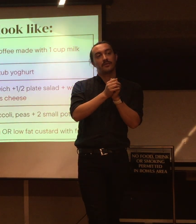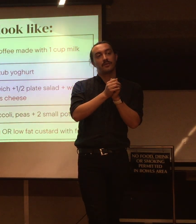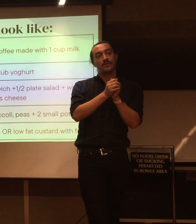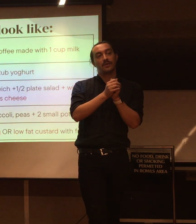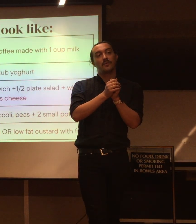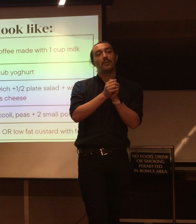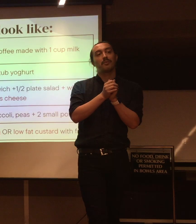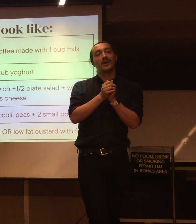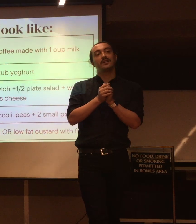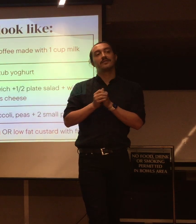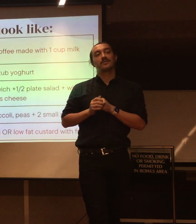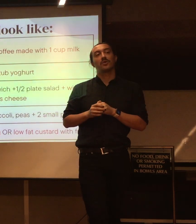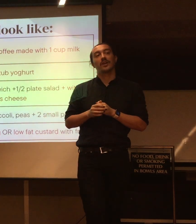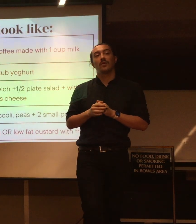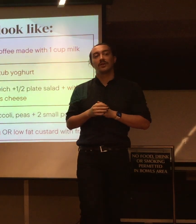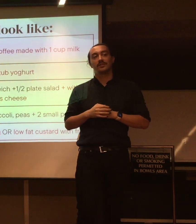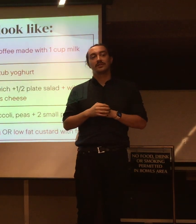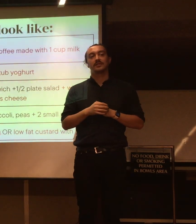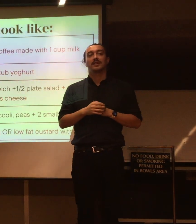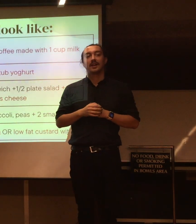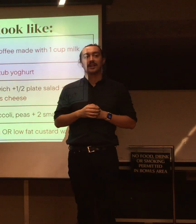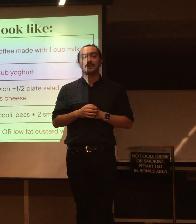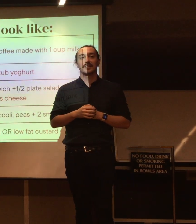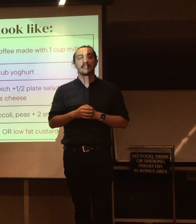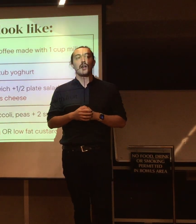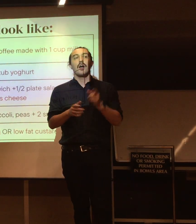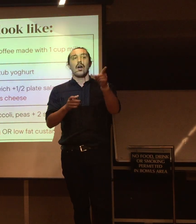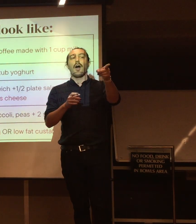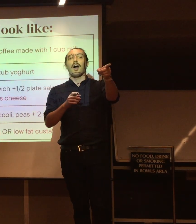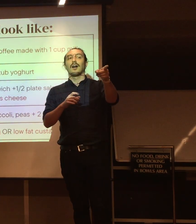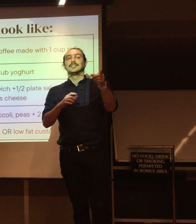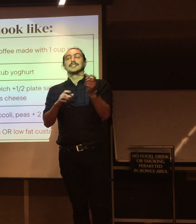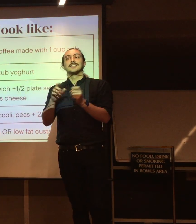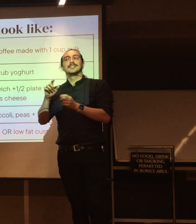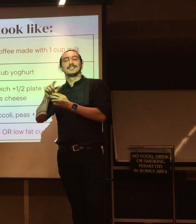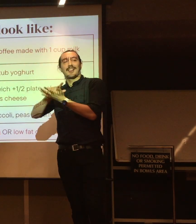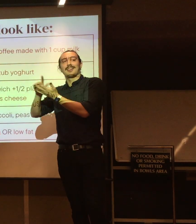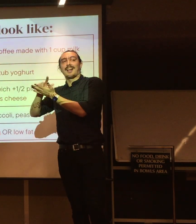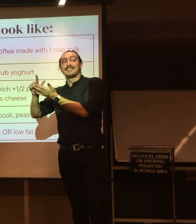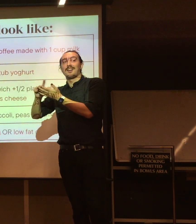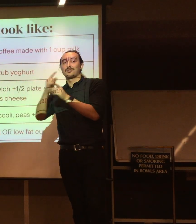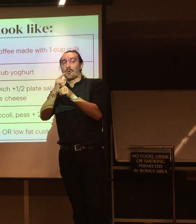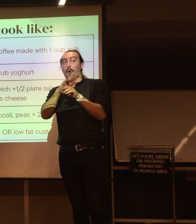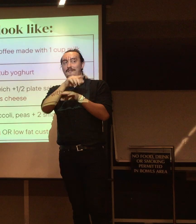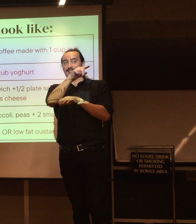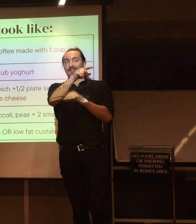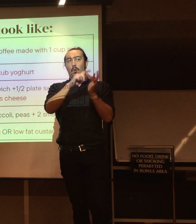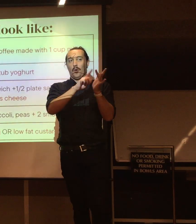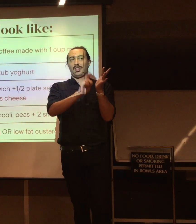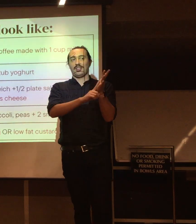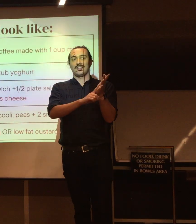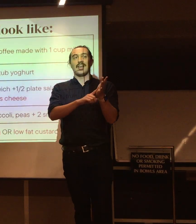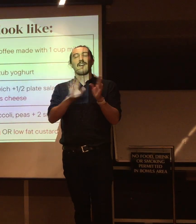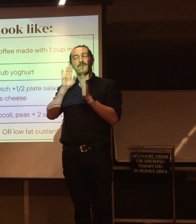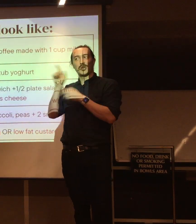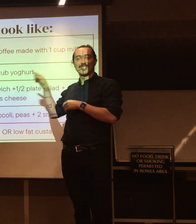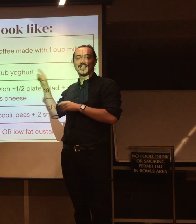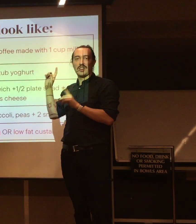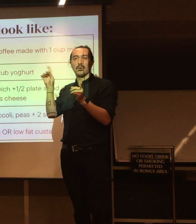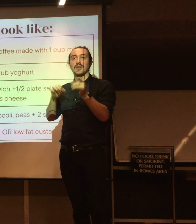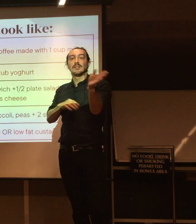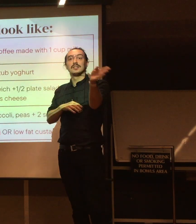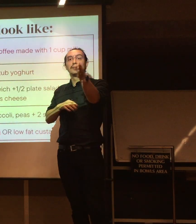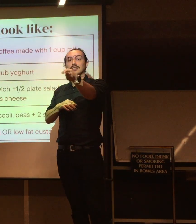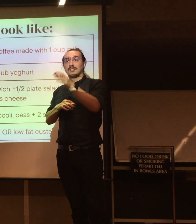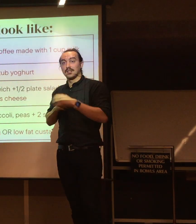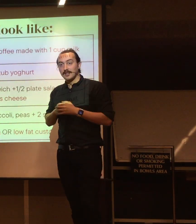yeah? What brand of cooking oil? I might come back to that one at the end, and I'll focus on this one at the moment. We've